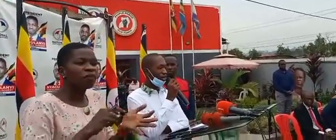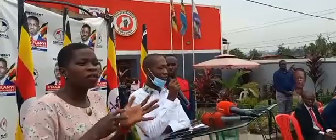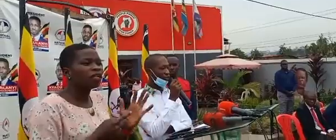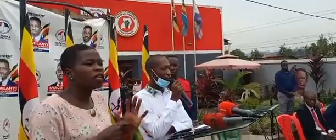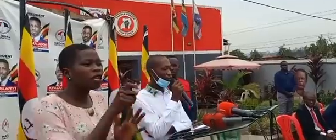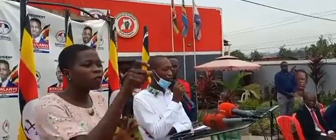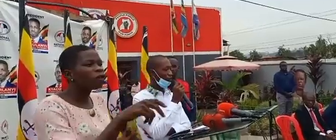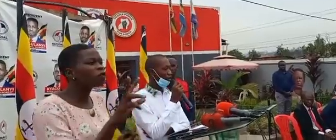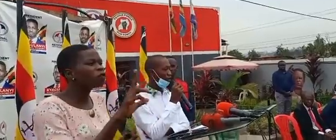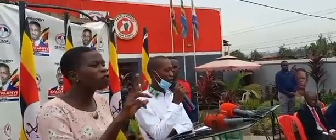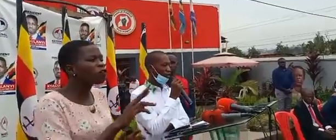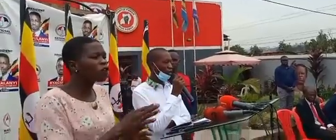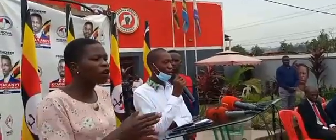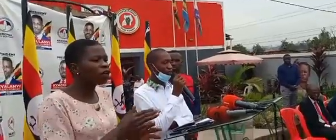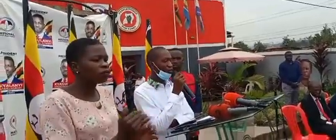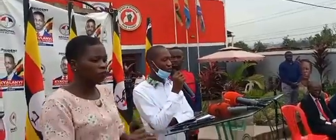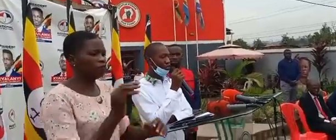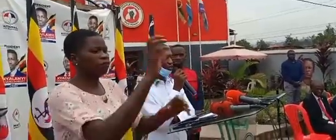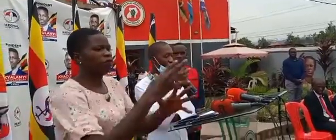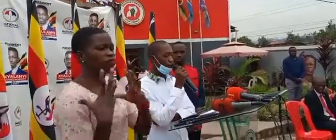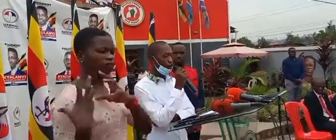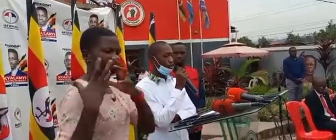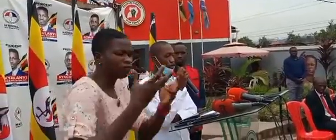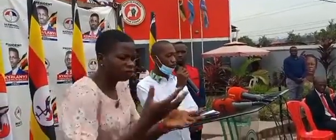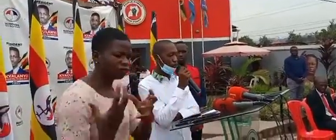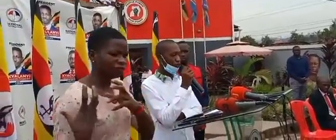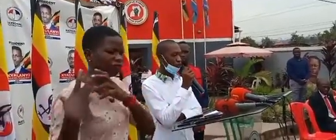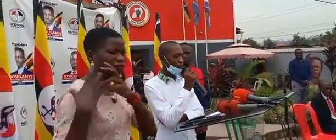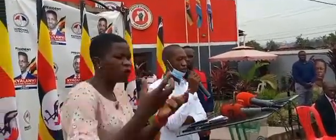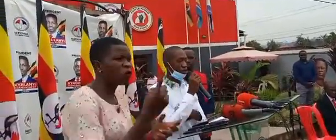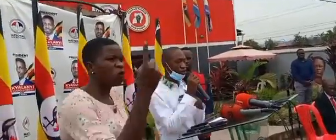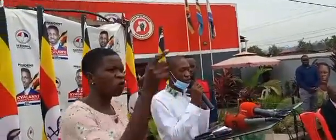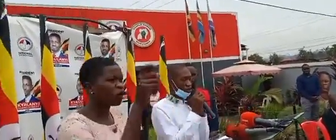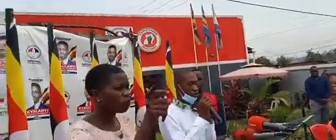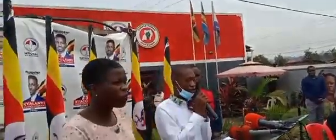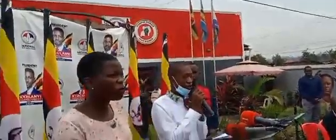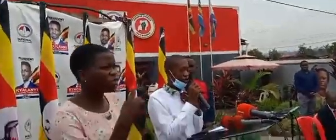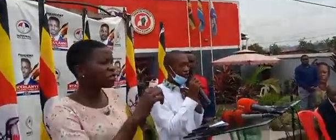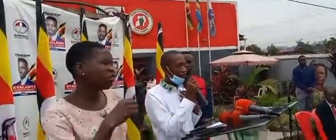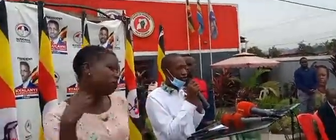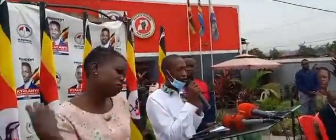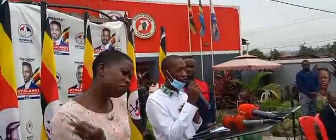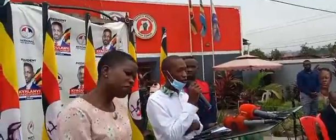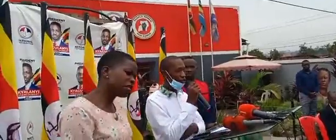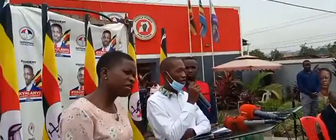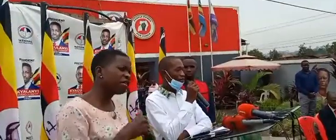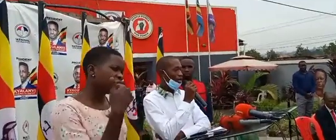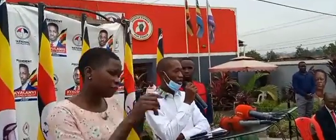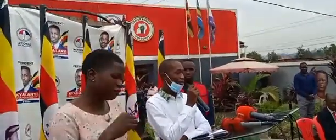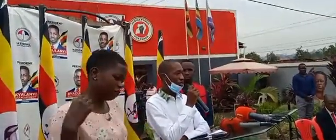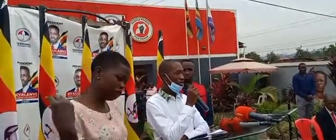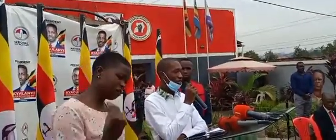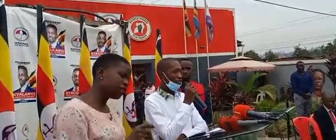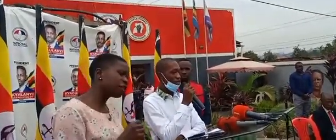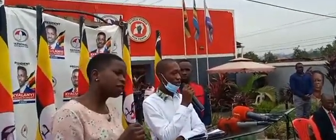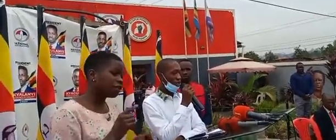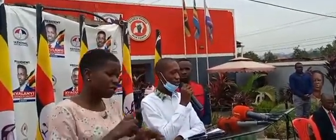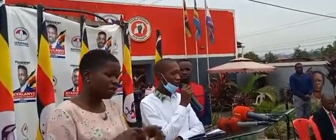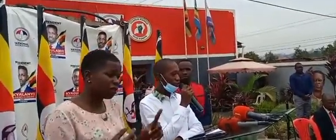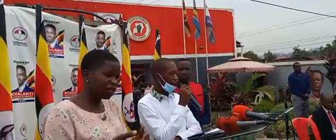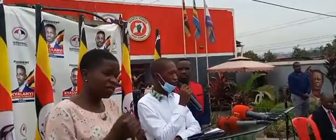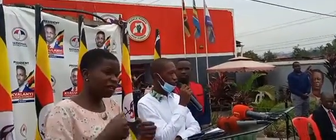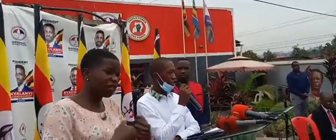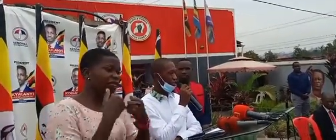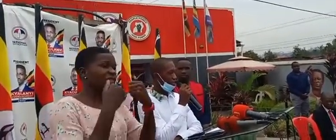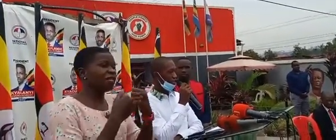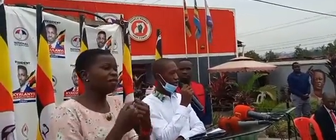abanga apanga emigugu na batuuka n'okulumya munnaffe omu ne bamukuba ensingo yali yafunako obuzibu ng'afuna akabenje